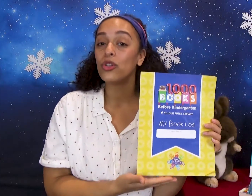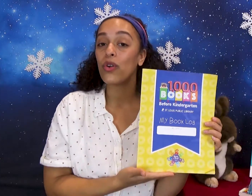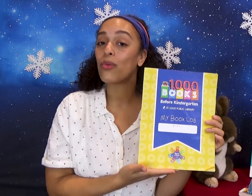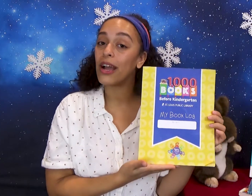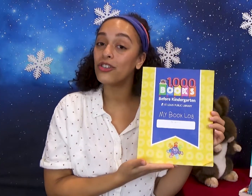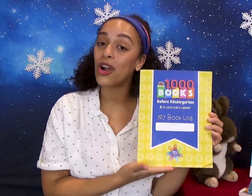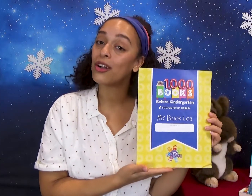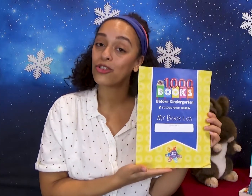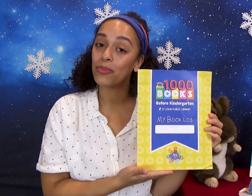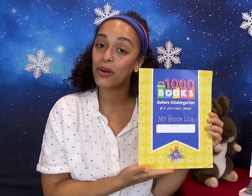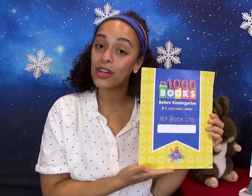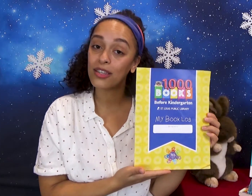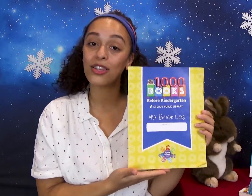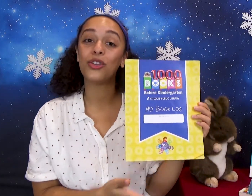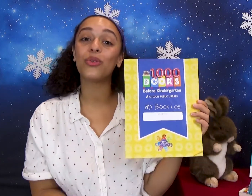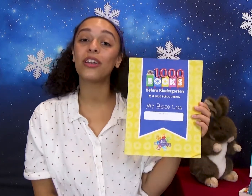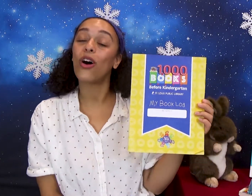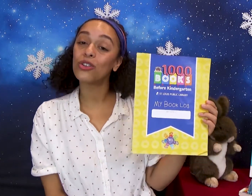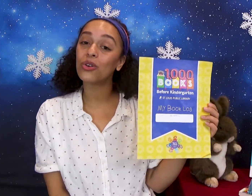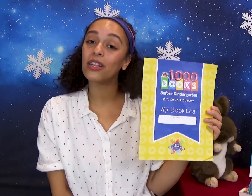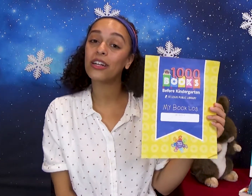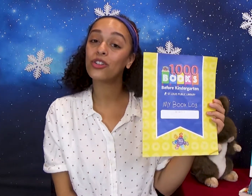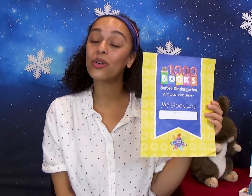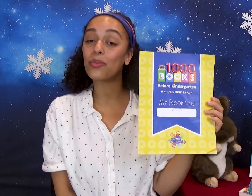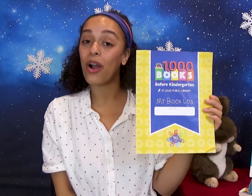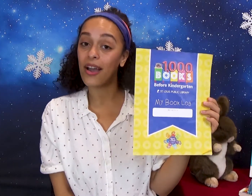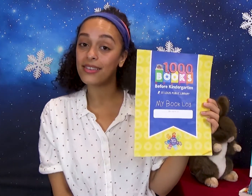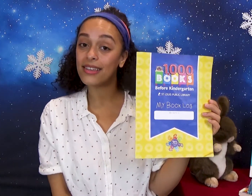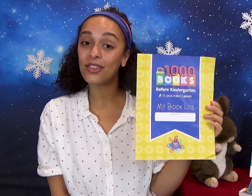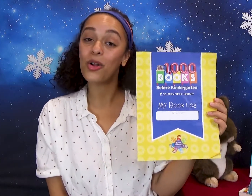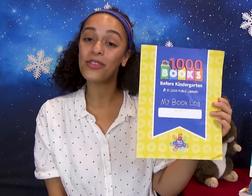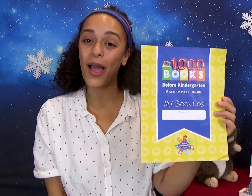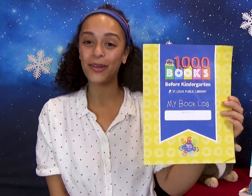you've read your hundred books, you can also collect your prizes curbside.